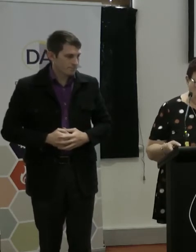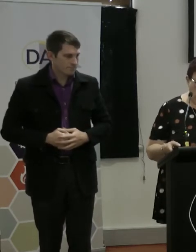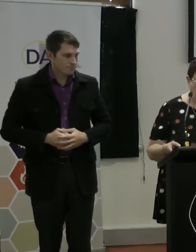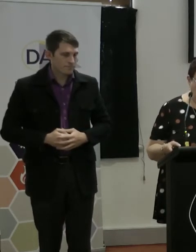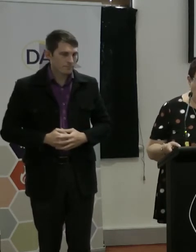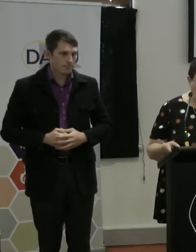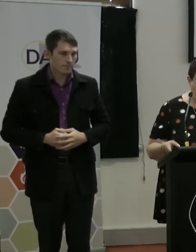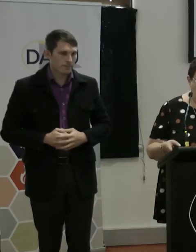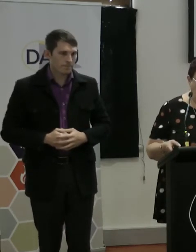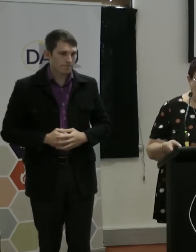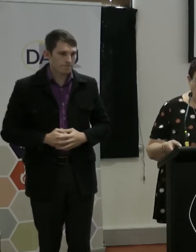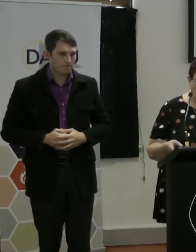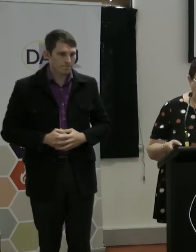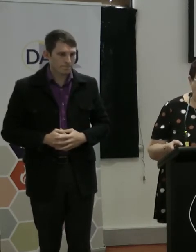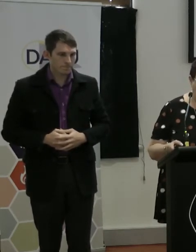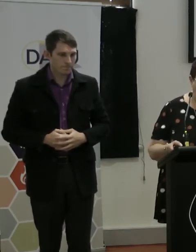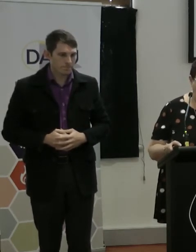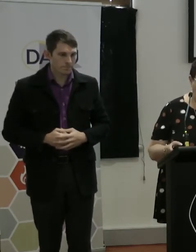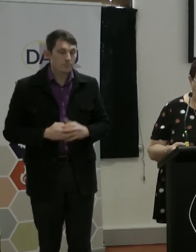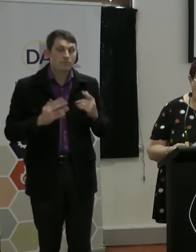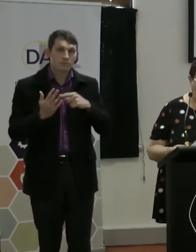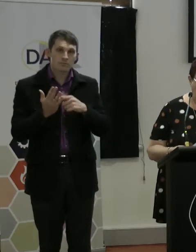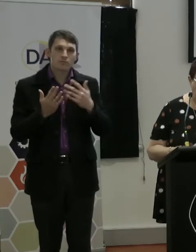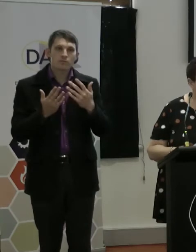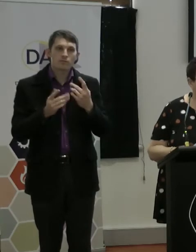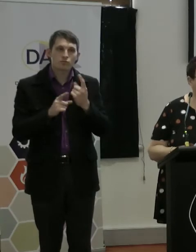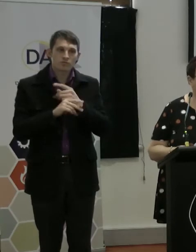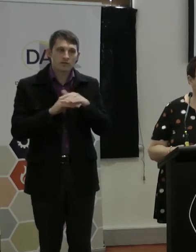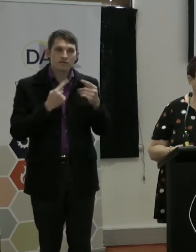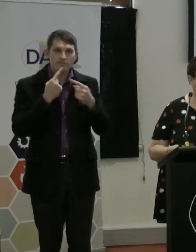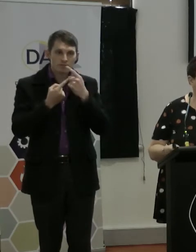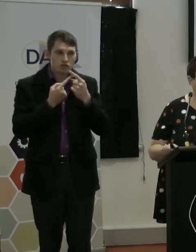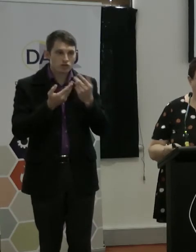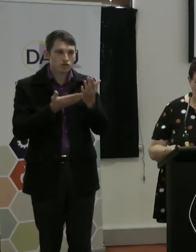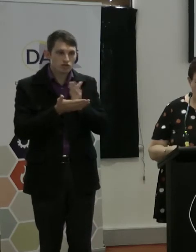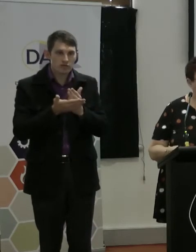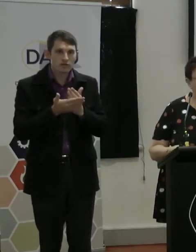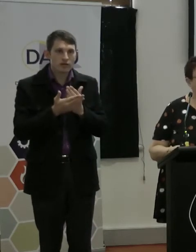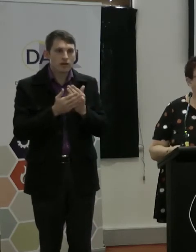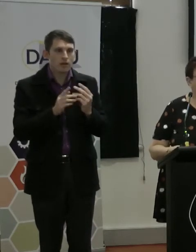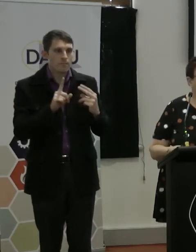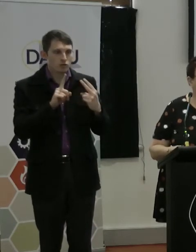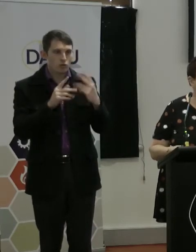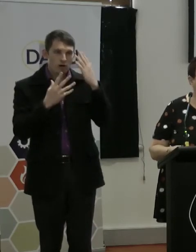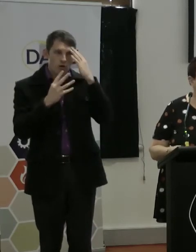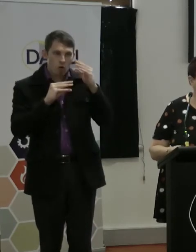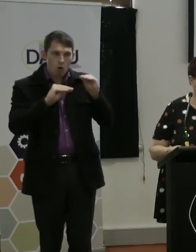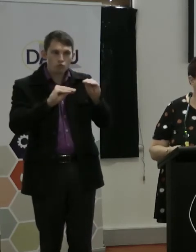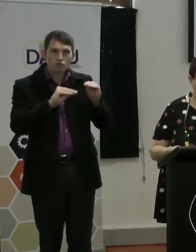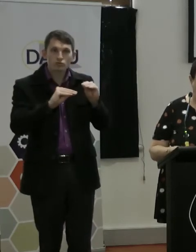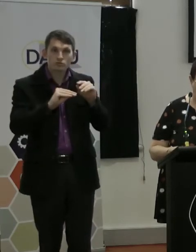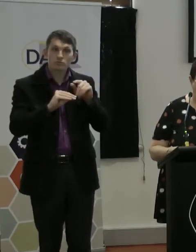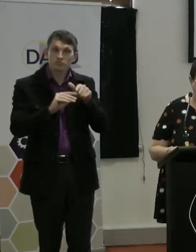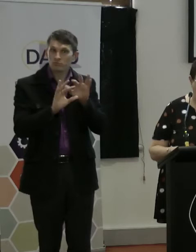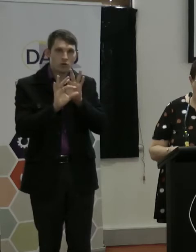So they do talk about information sharing, mentoring and coaching. So that wouldn't be at a